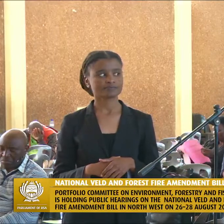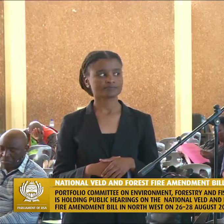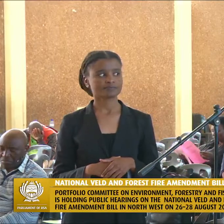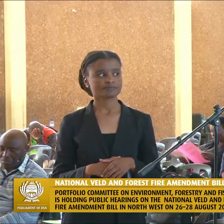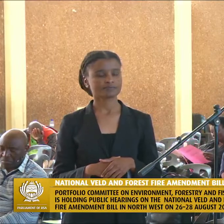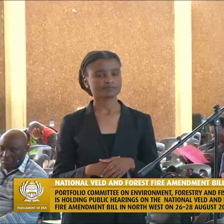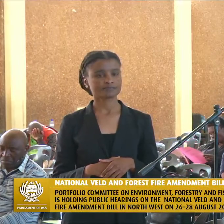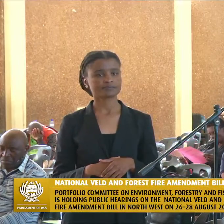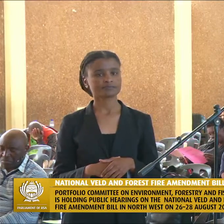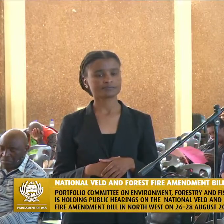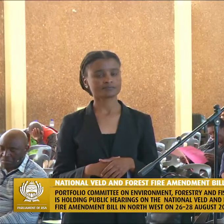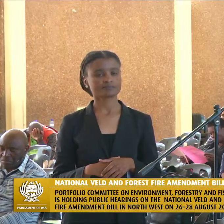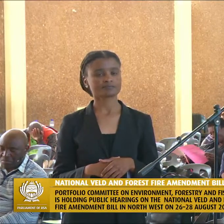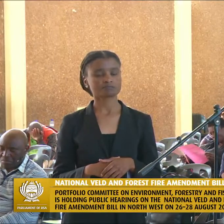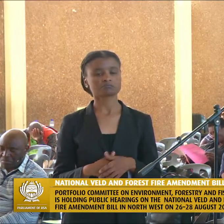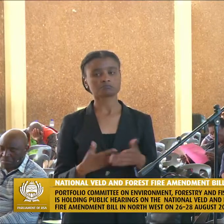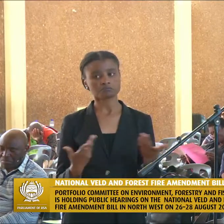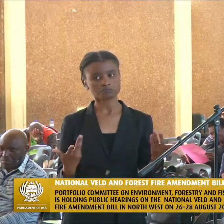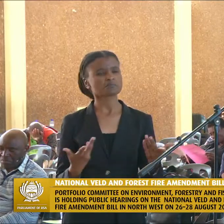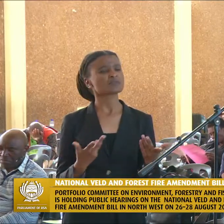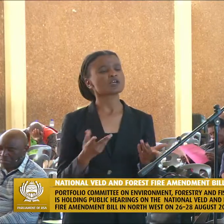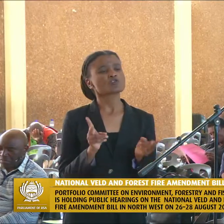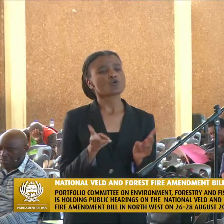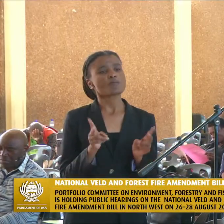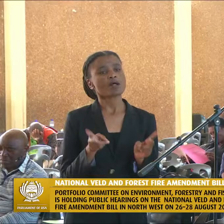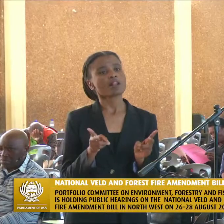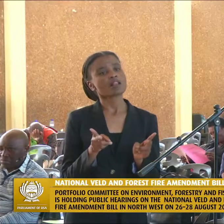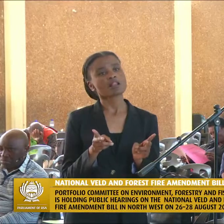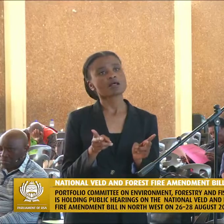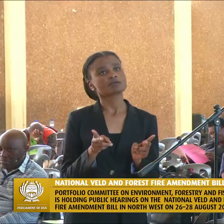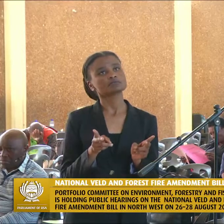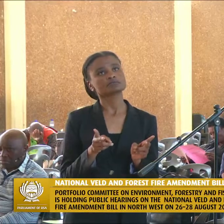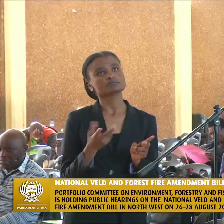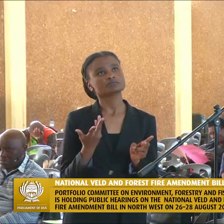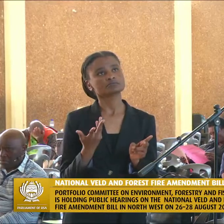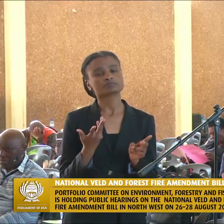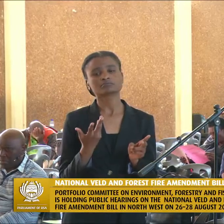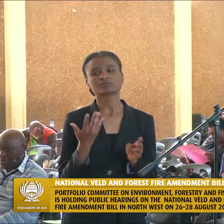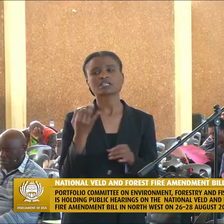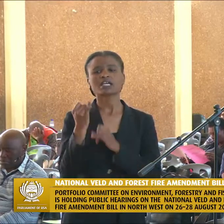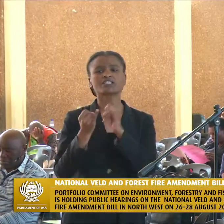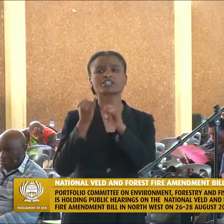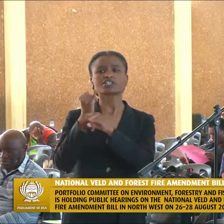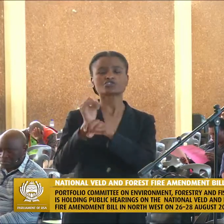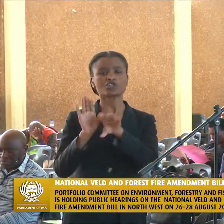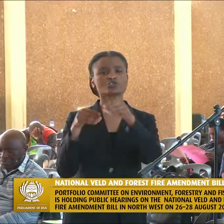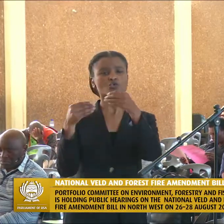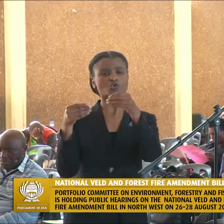as we normally look at some documents from the the foreign countries